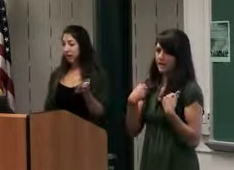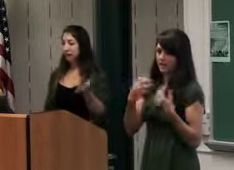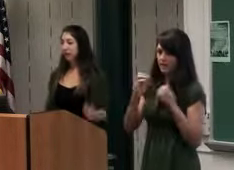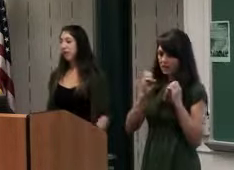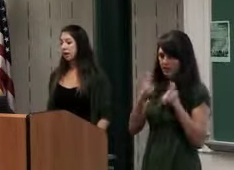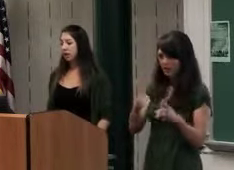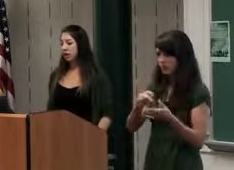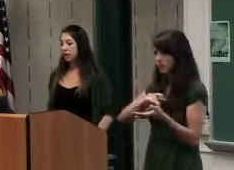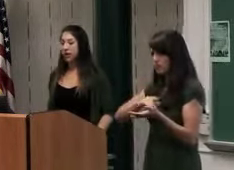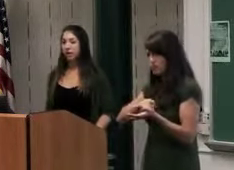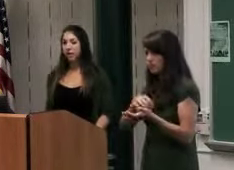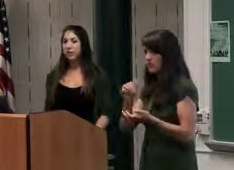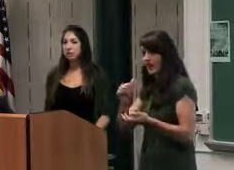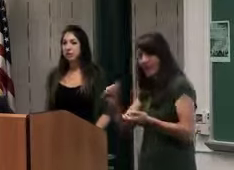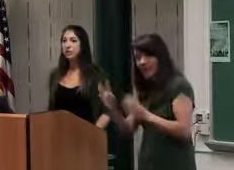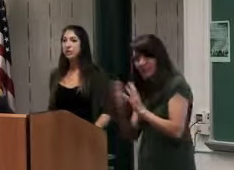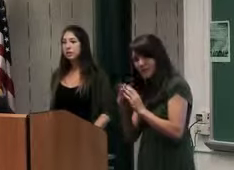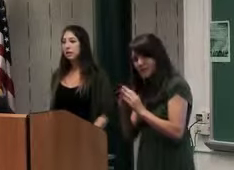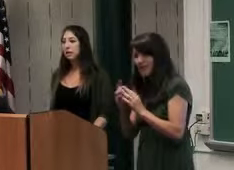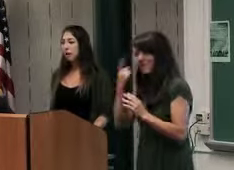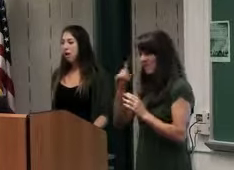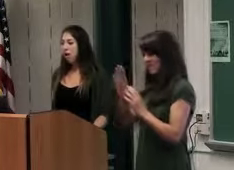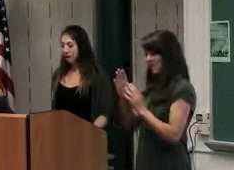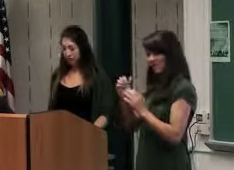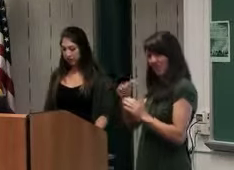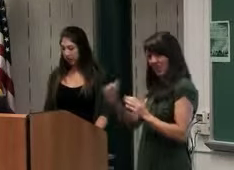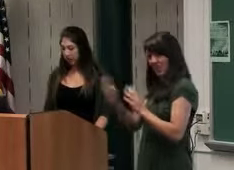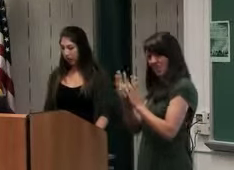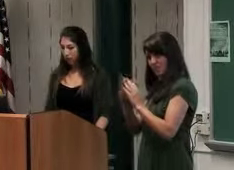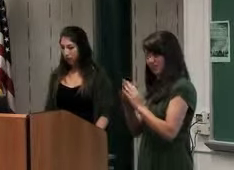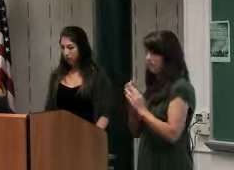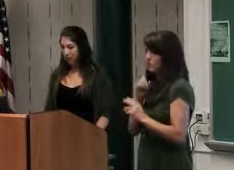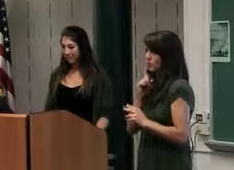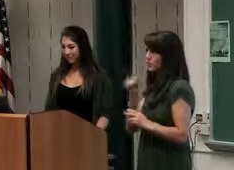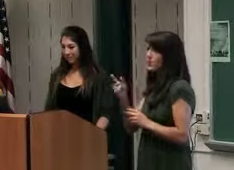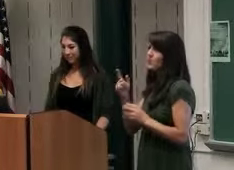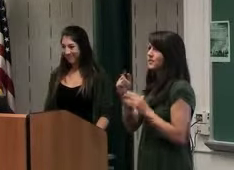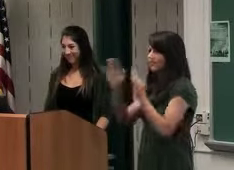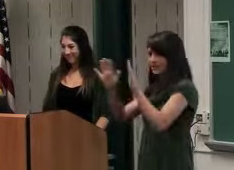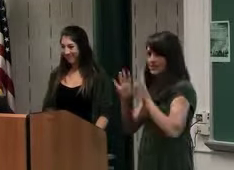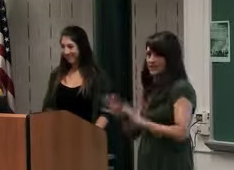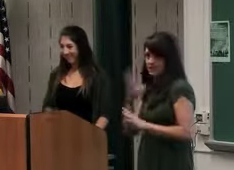and an AA meeting. Actually, I had a really good experience at this meeting.